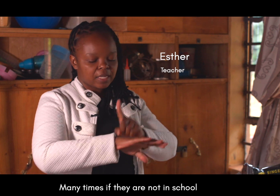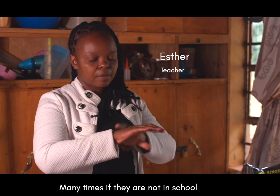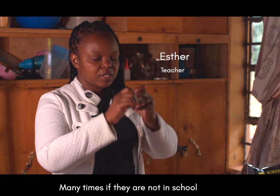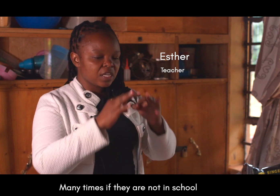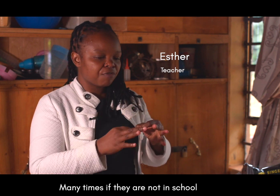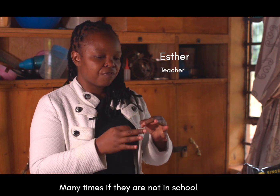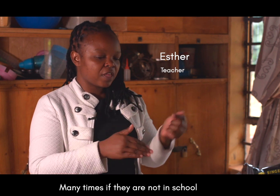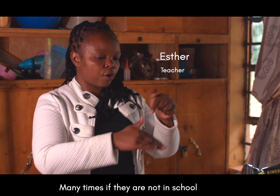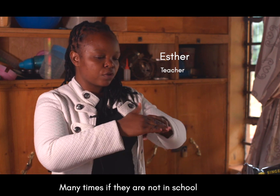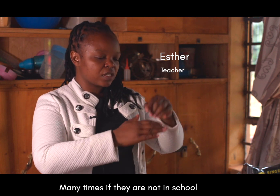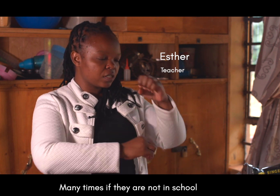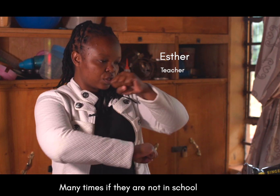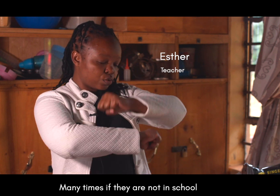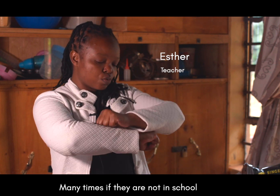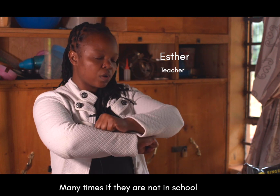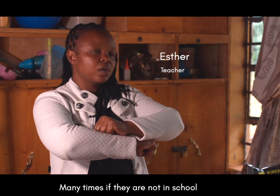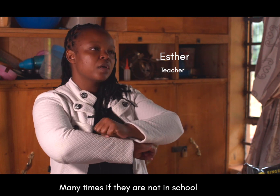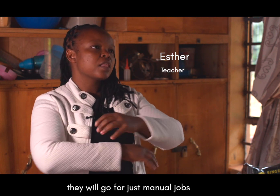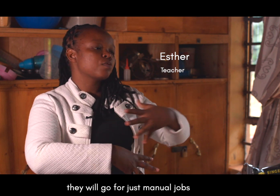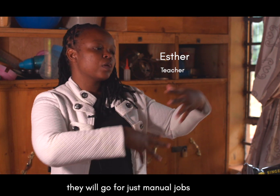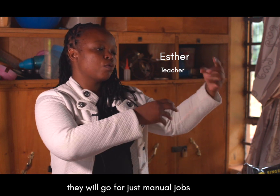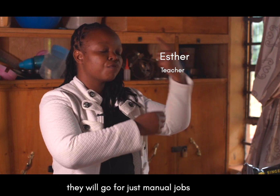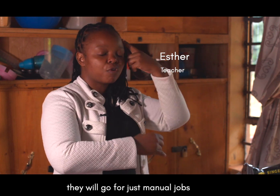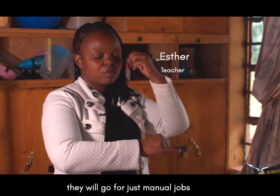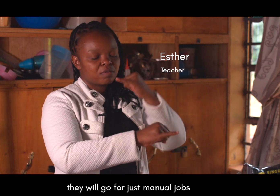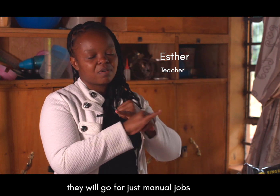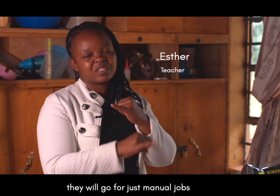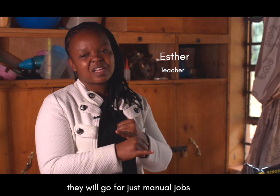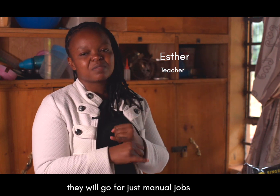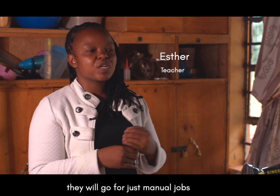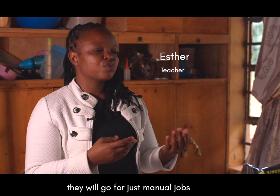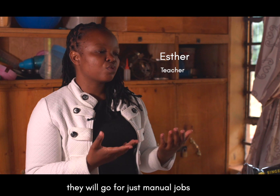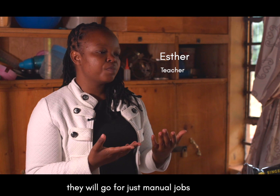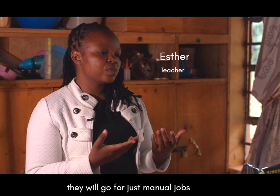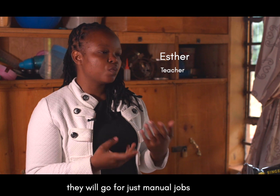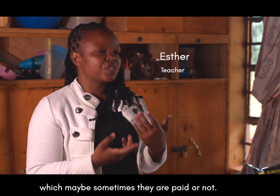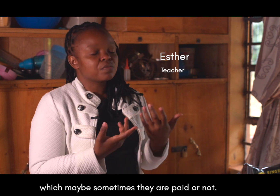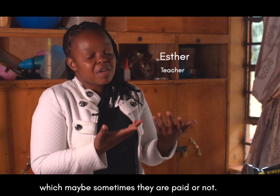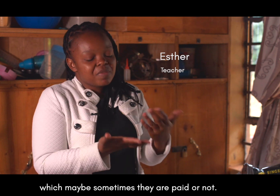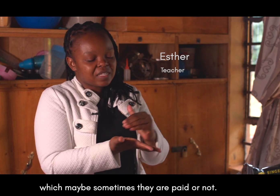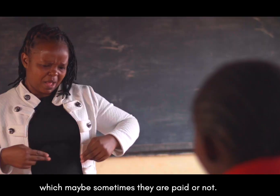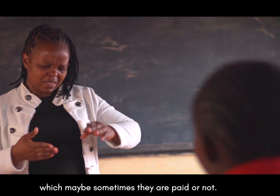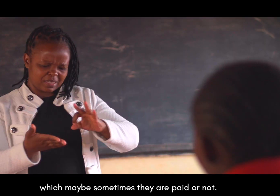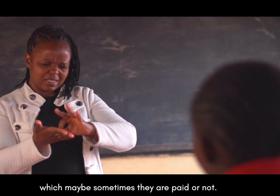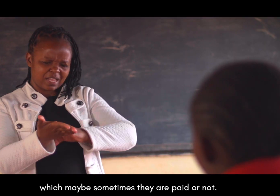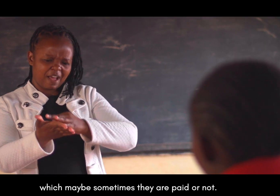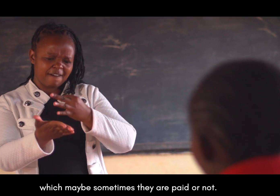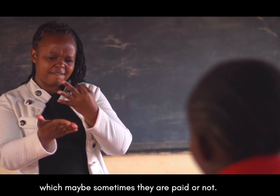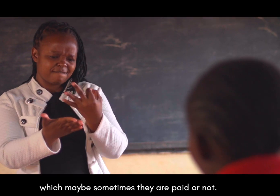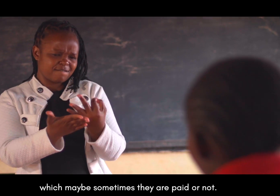many times, if they are not in school, they will go for just menial jobs, which maybe sometimes they are paid